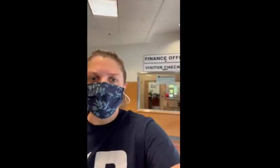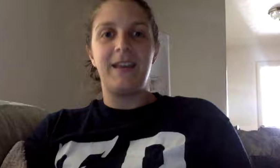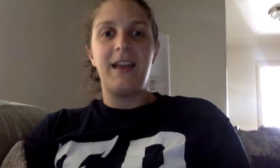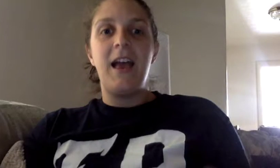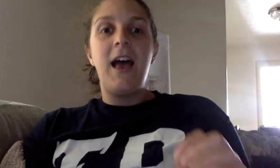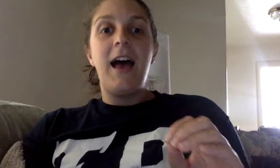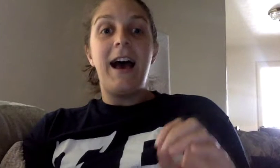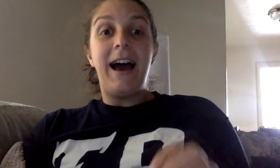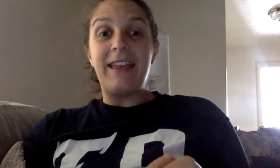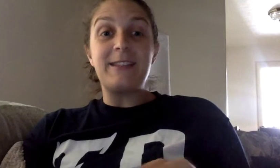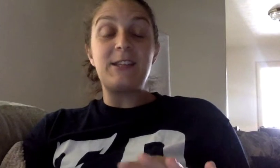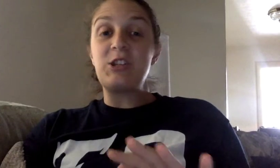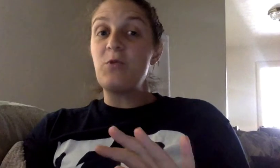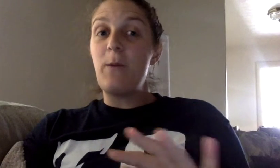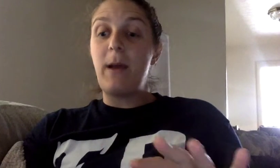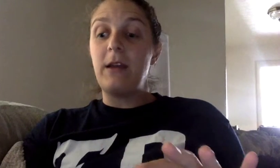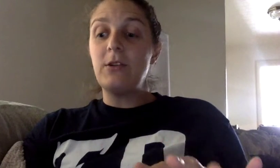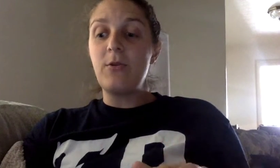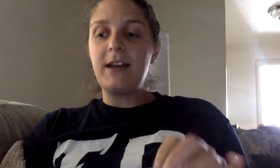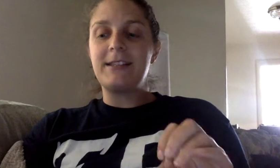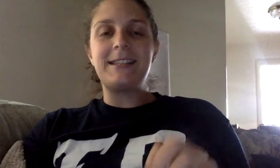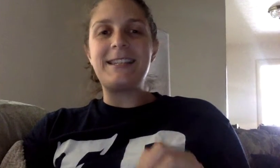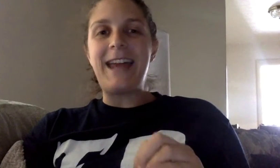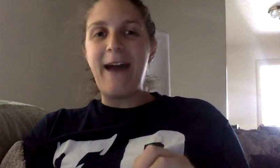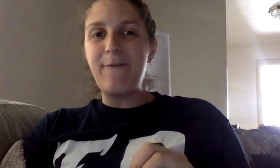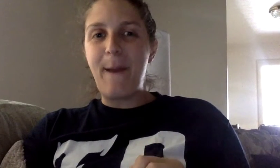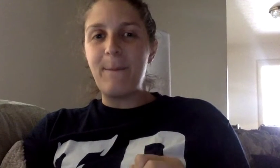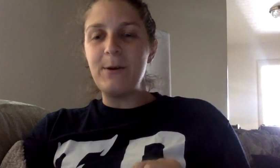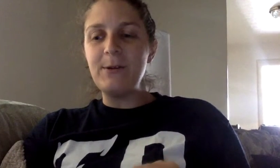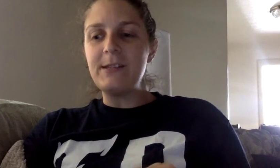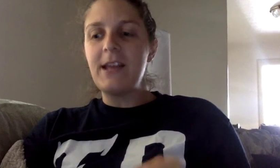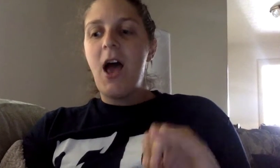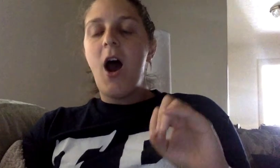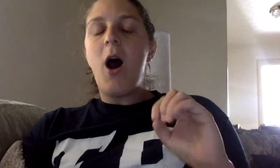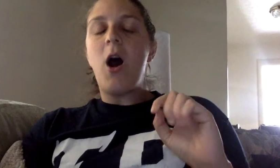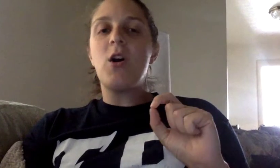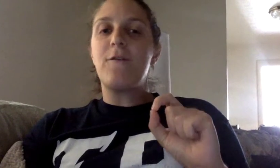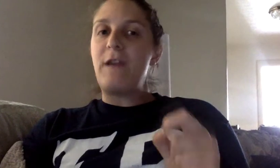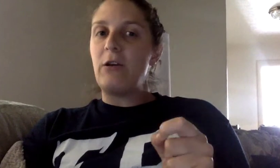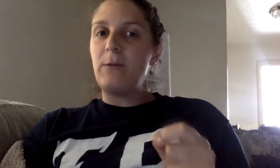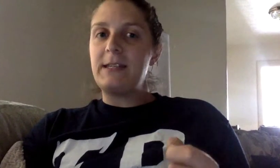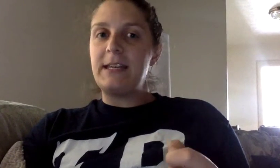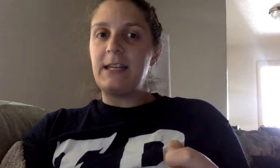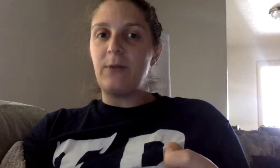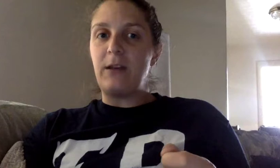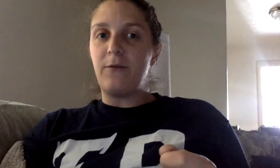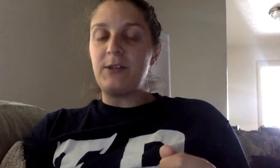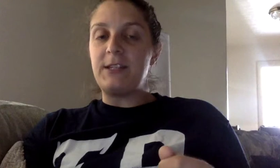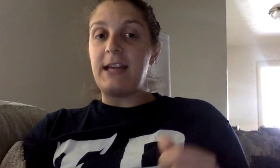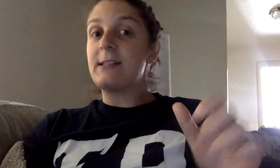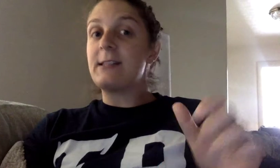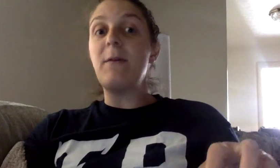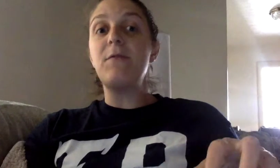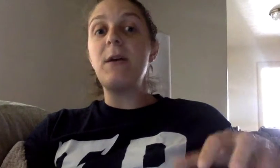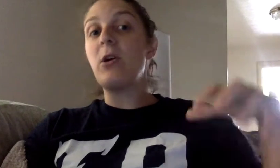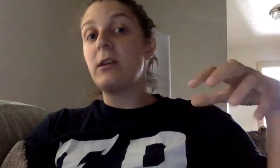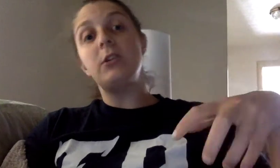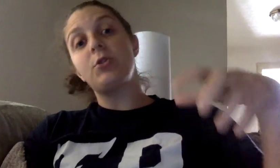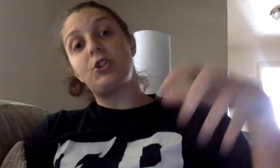office. Hi, this is just a reminder that staff members are very busy getting ready for the day. Some of them are here to